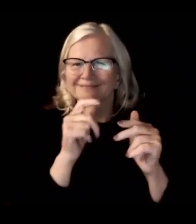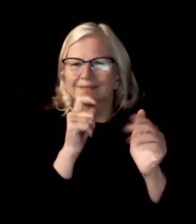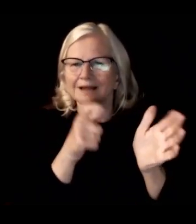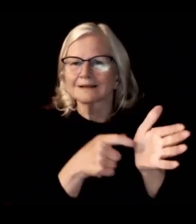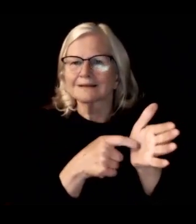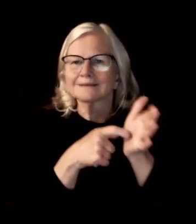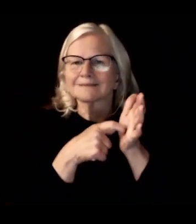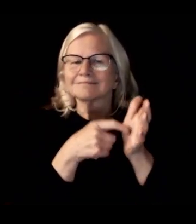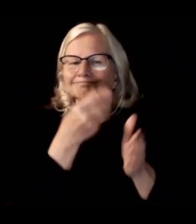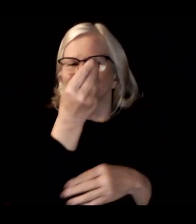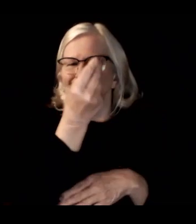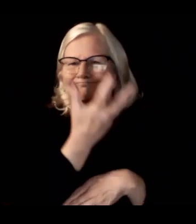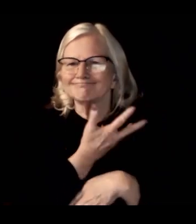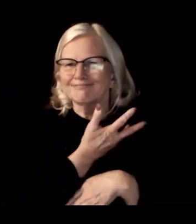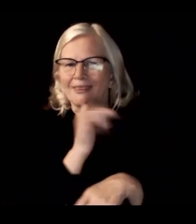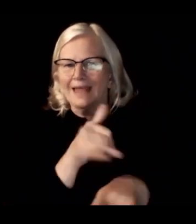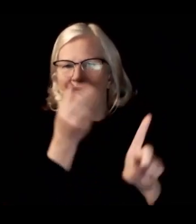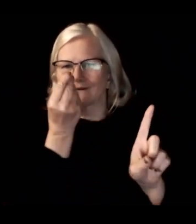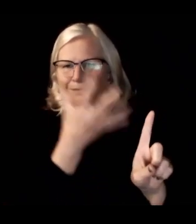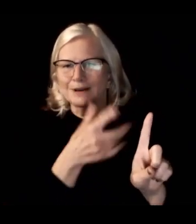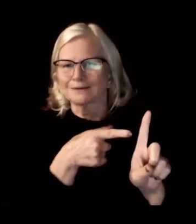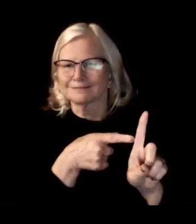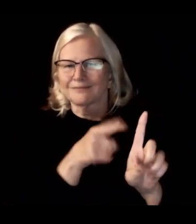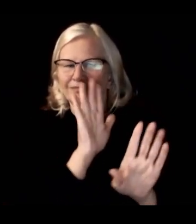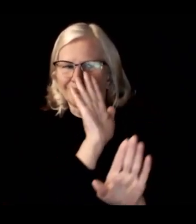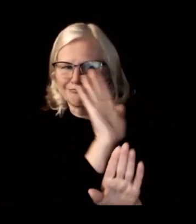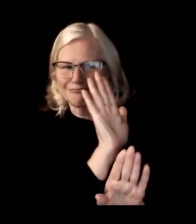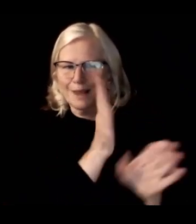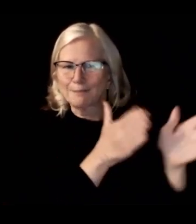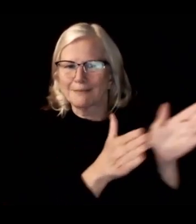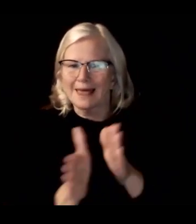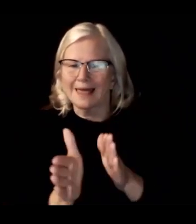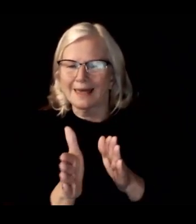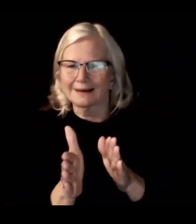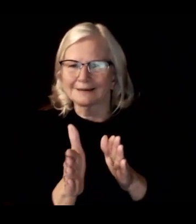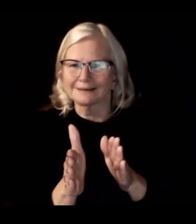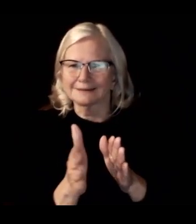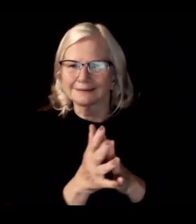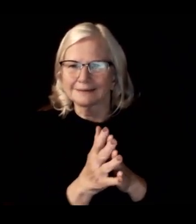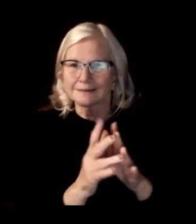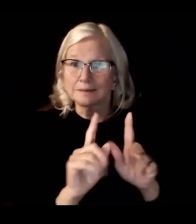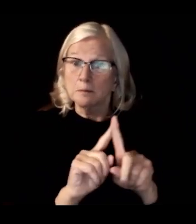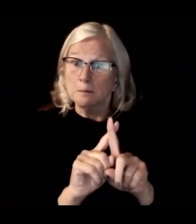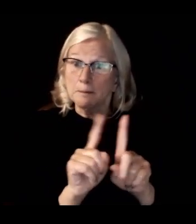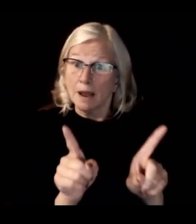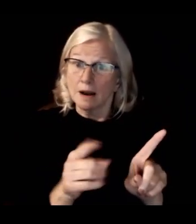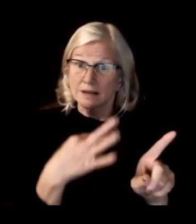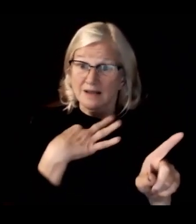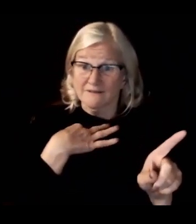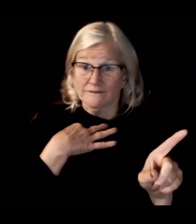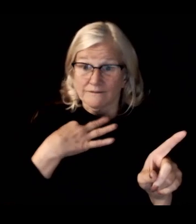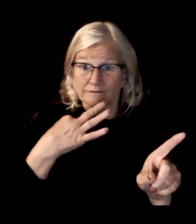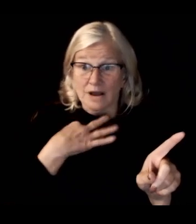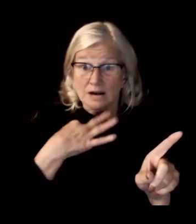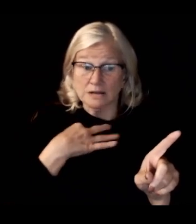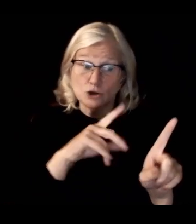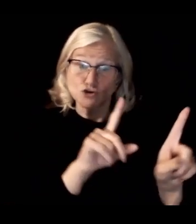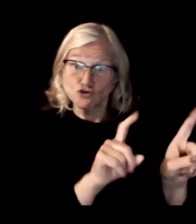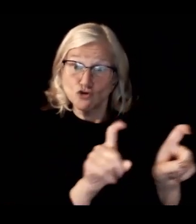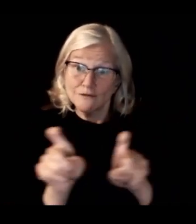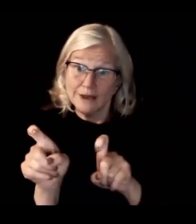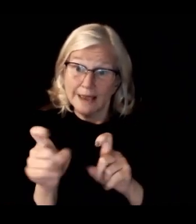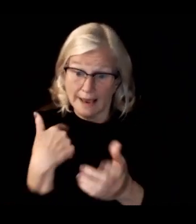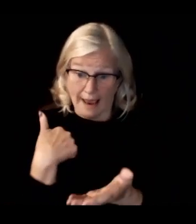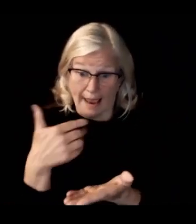implementing the policy of an essential caregiver. But from the voluntary survey that we did put out about the middle of